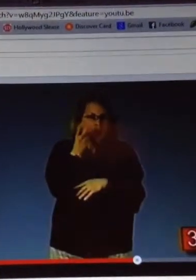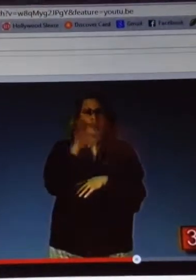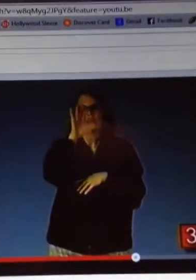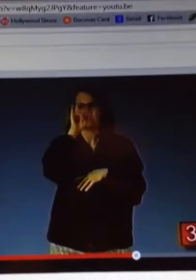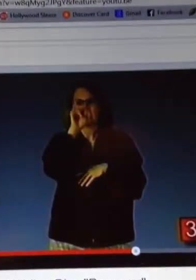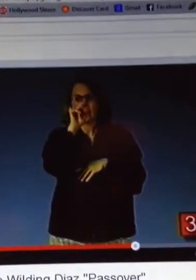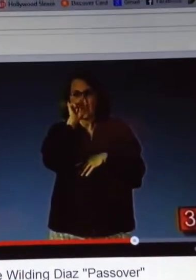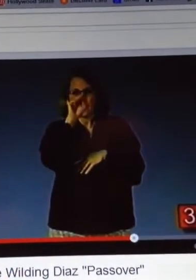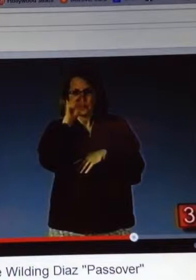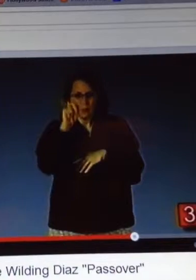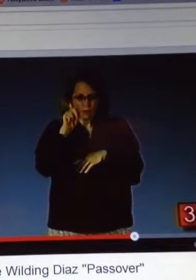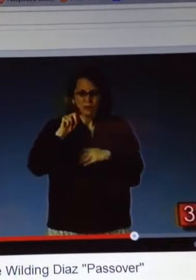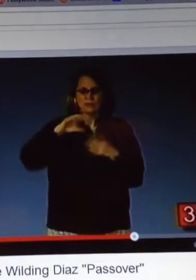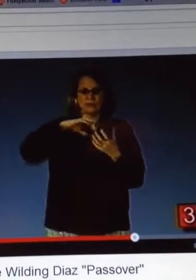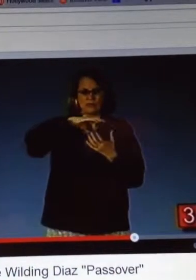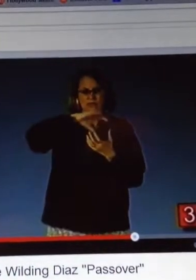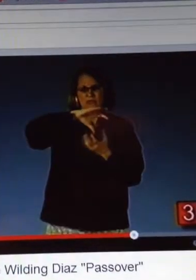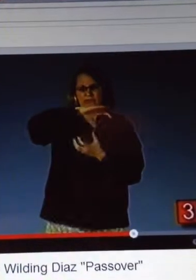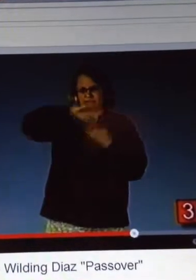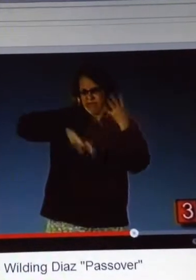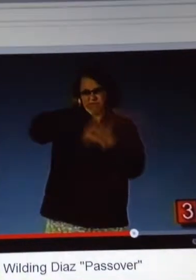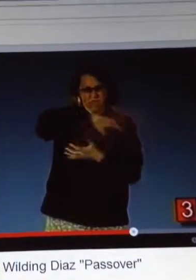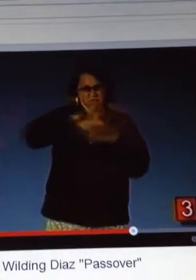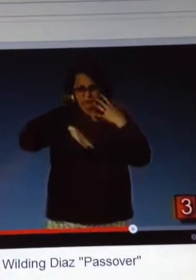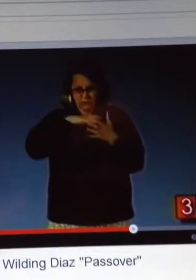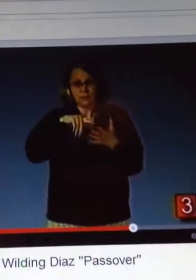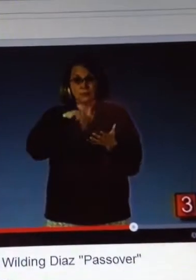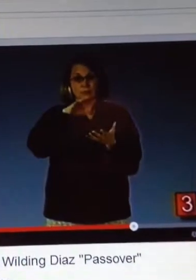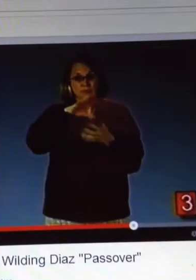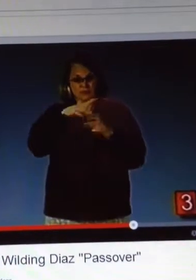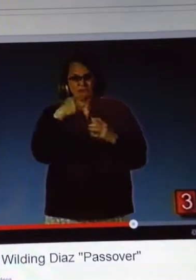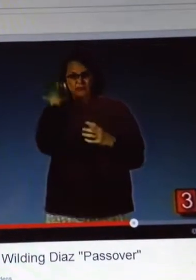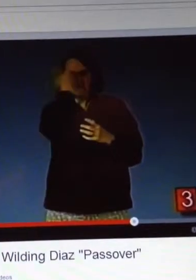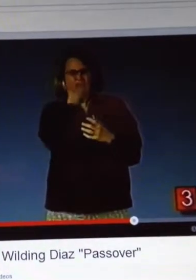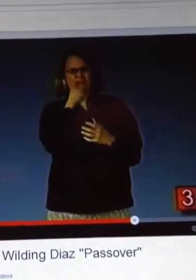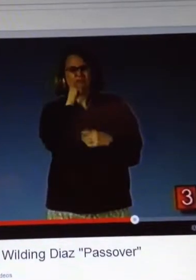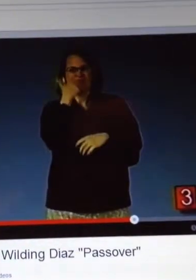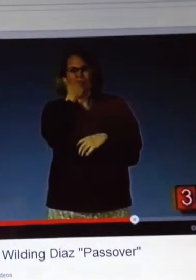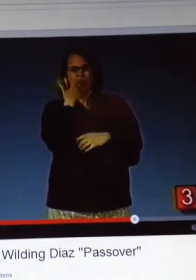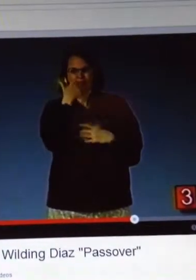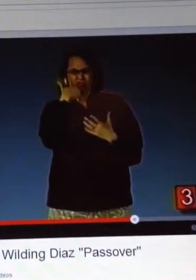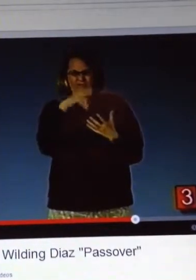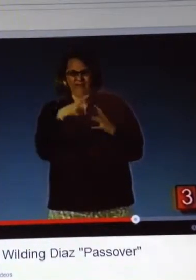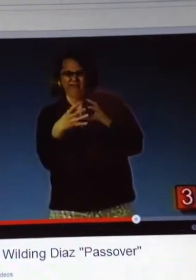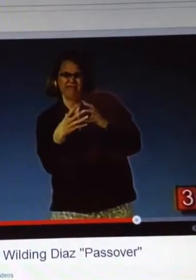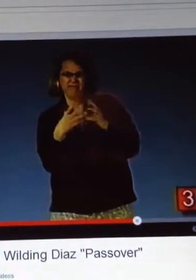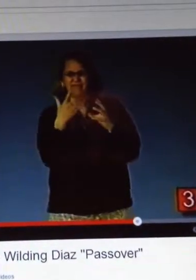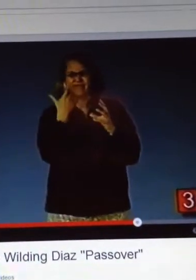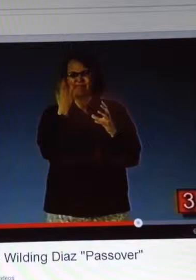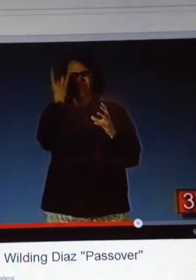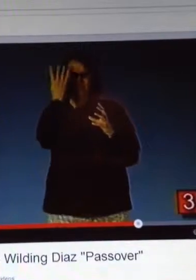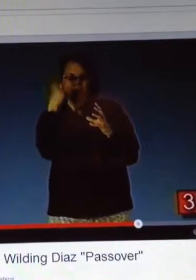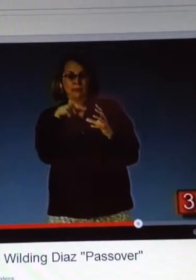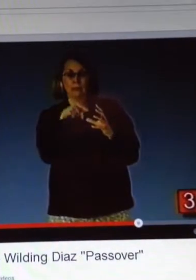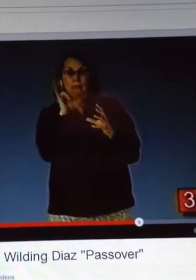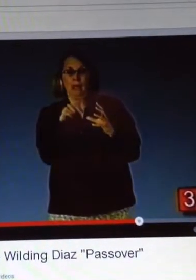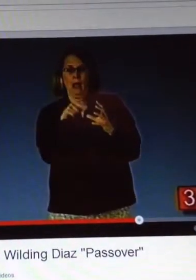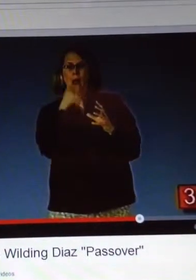and then they have this mixture of apples, wine, and nuts. It's kind of like a dip thingy.